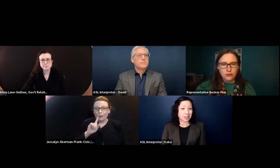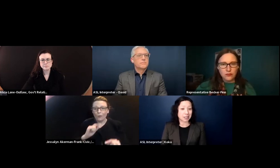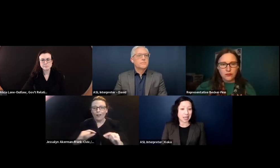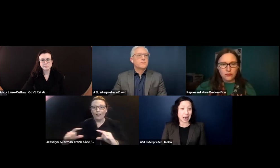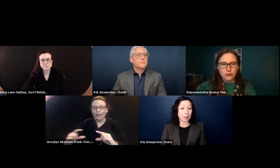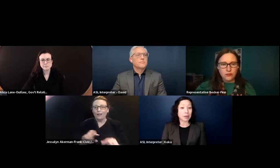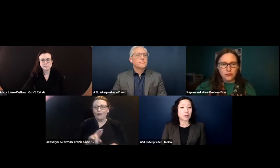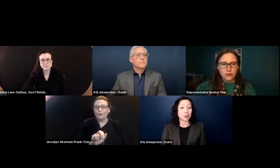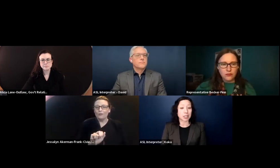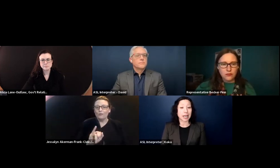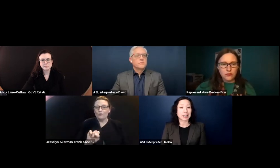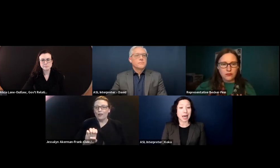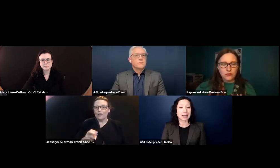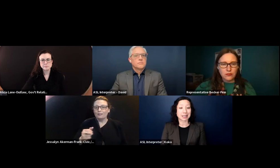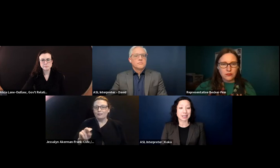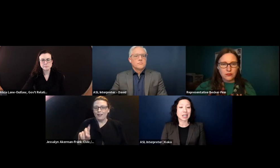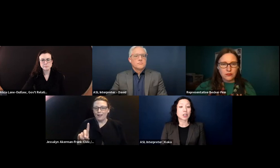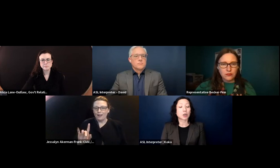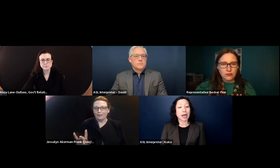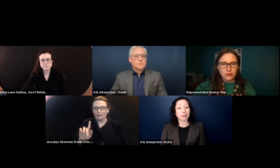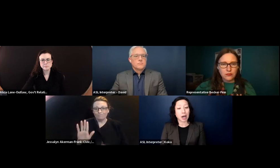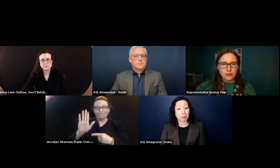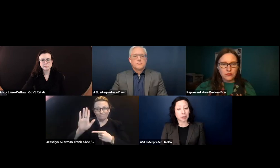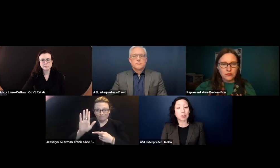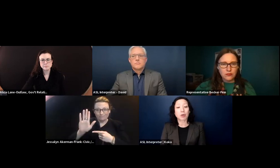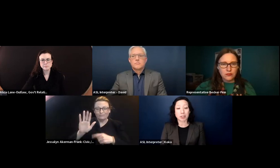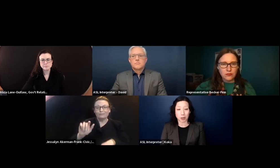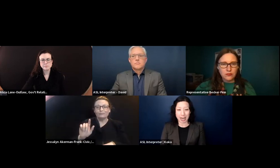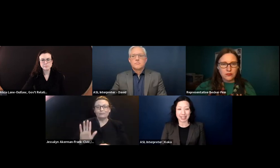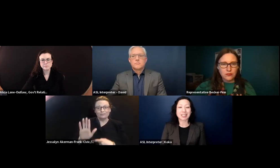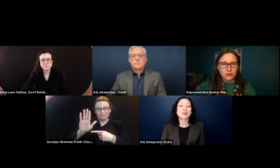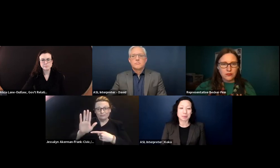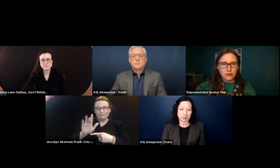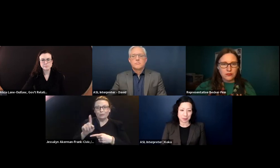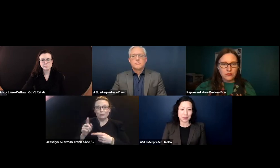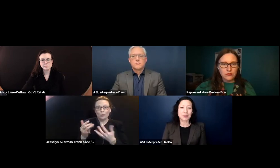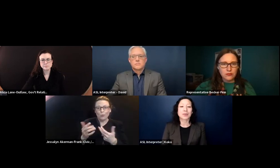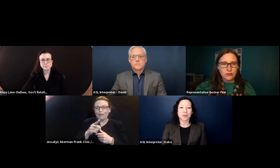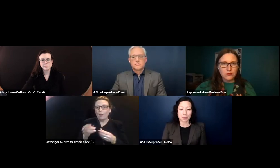reactions tab. If you select that, you have the option to raise your hand.